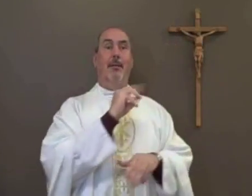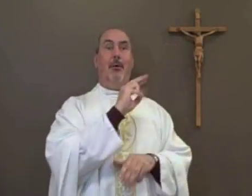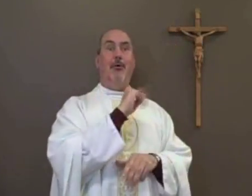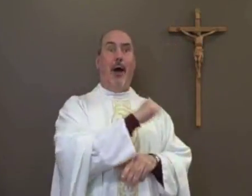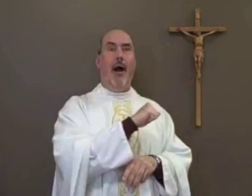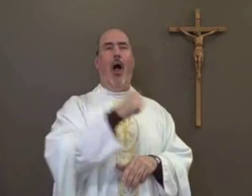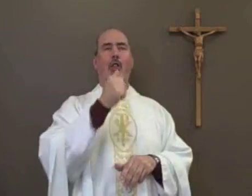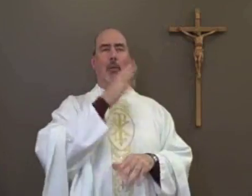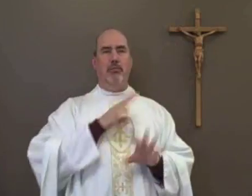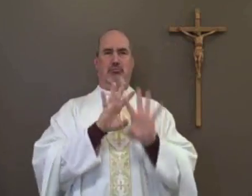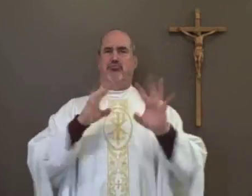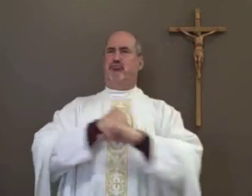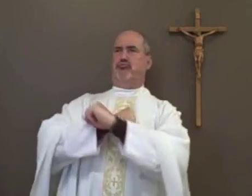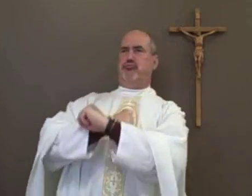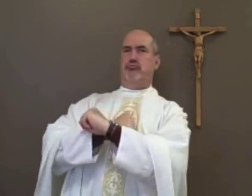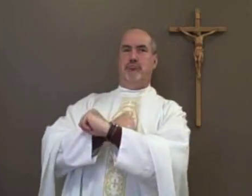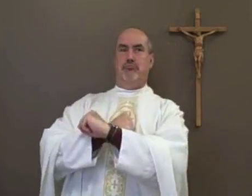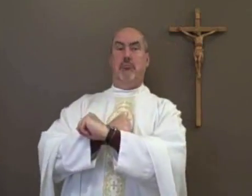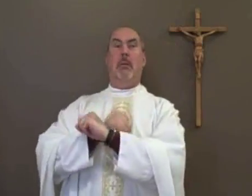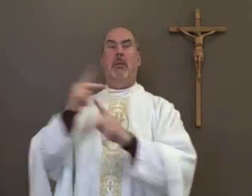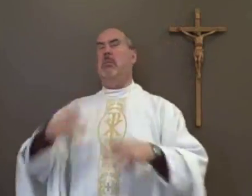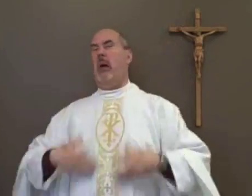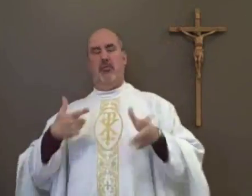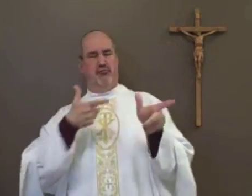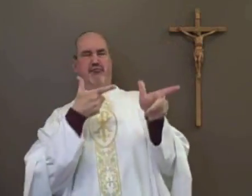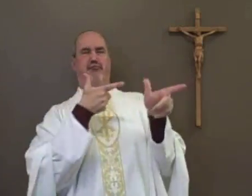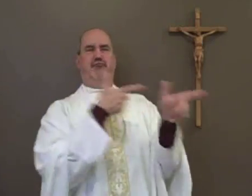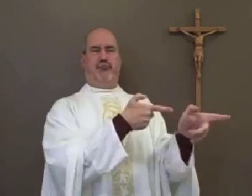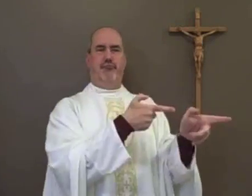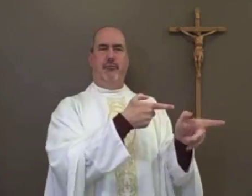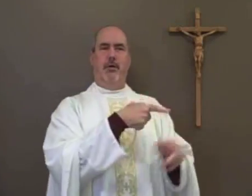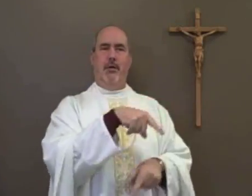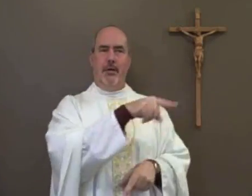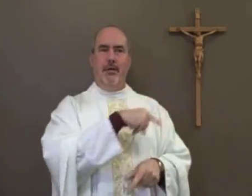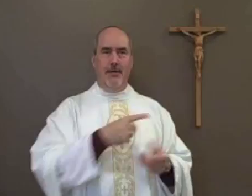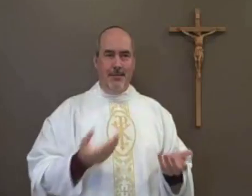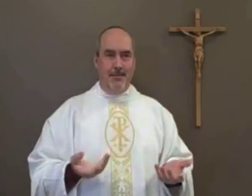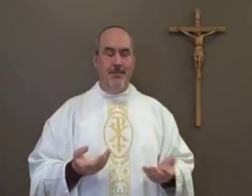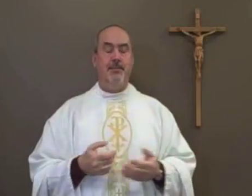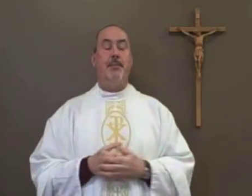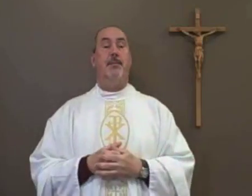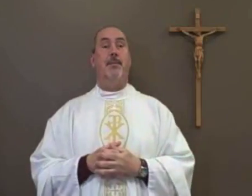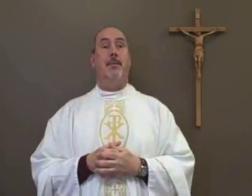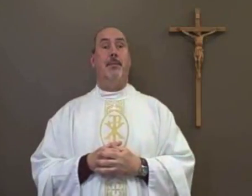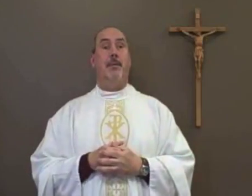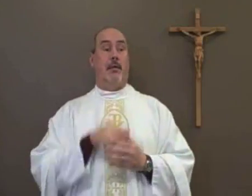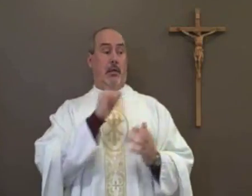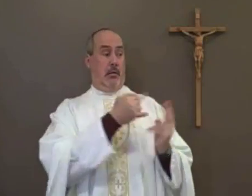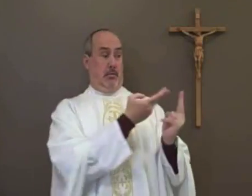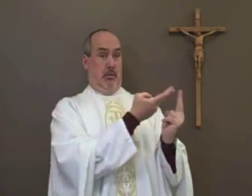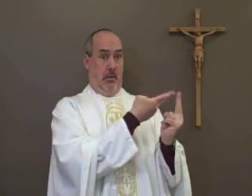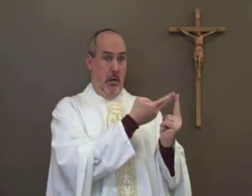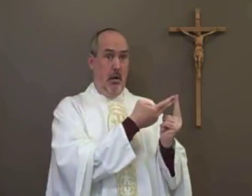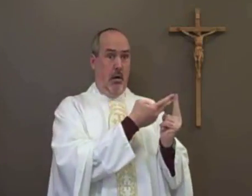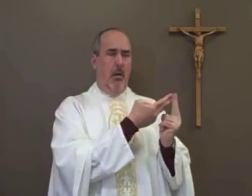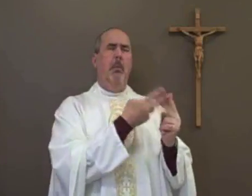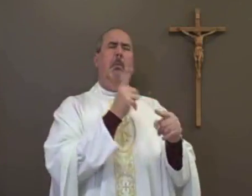couldn't kill the priest and the children. Maria and other women stood barricade in front of the church and were gunned down.